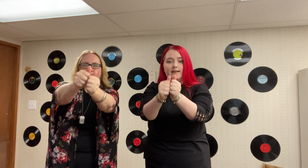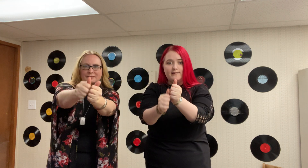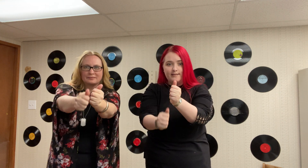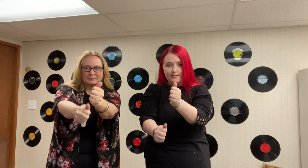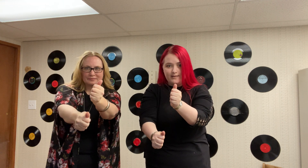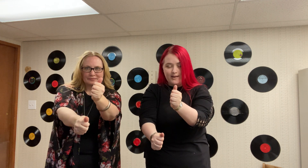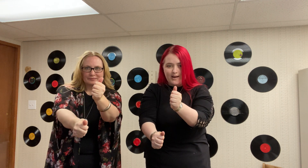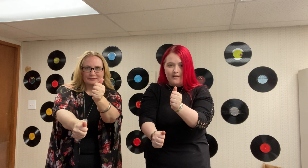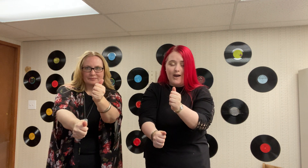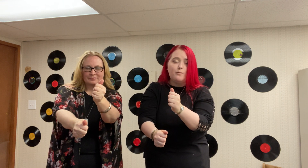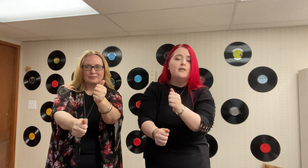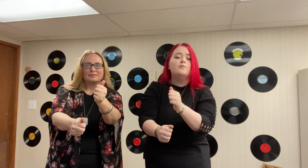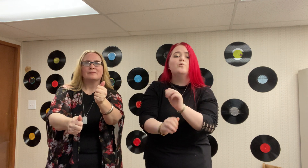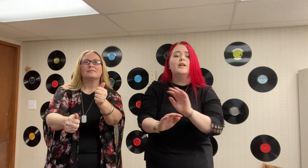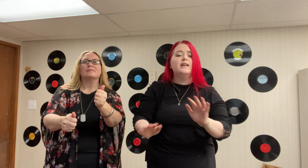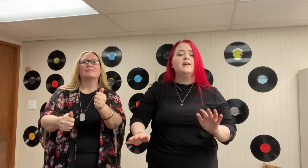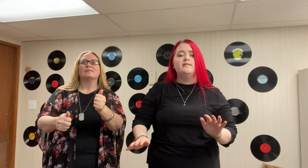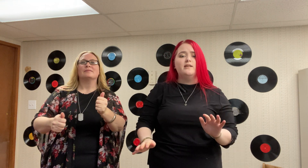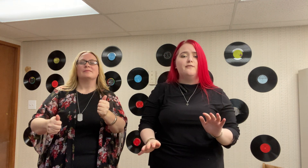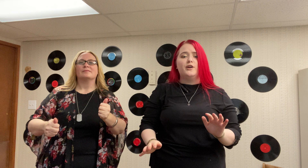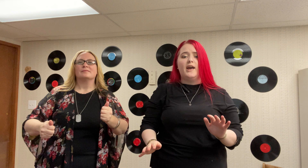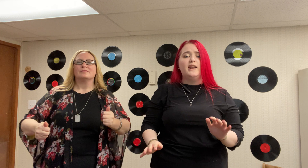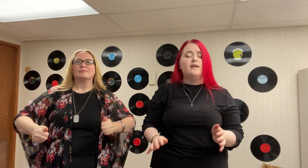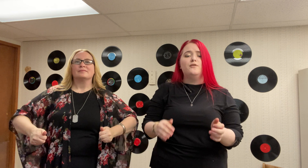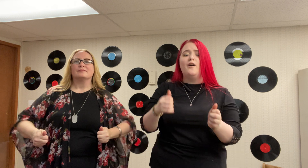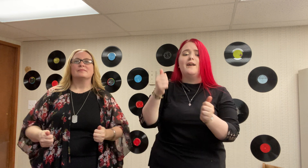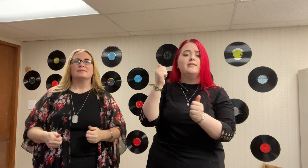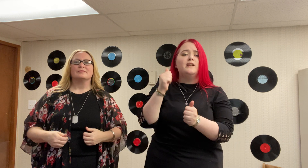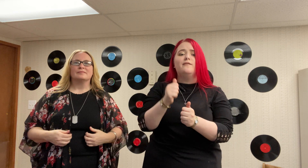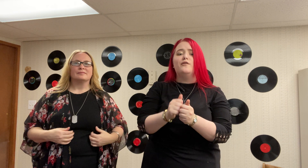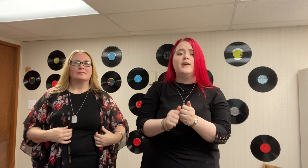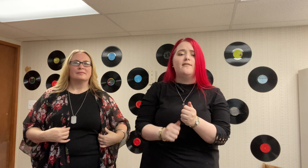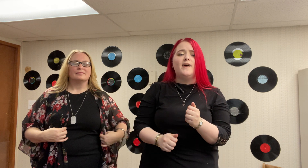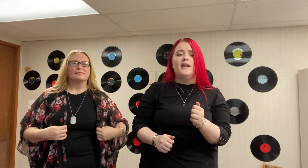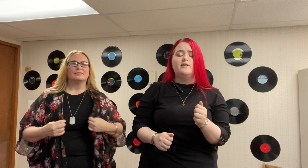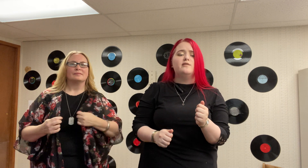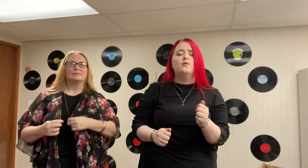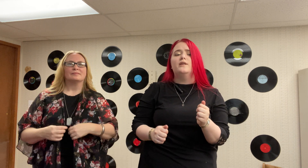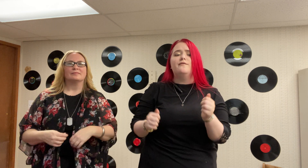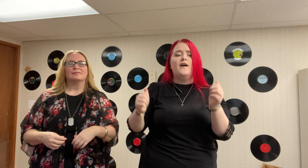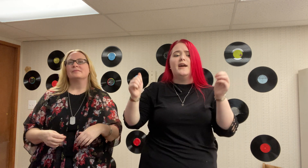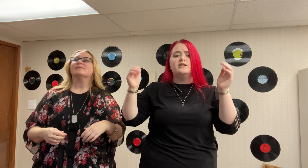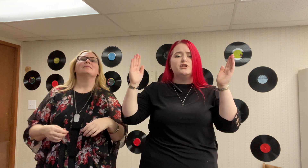brightest. And that one is really easy to forget. If you accidentally forget that, it's totally fine to just say